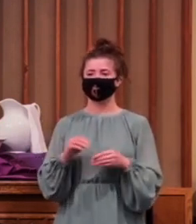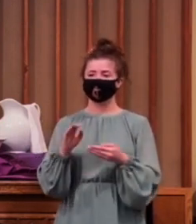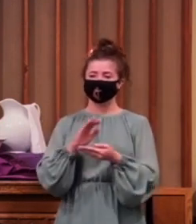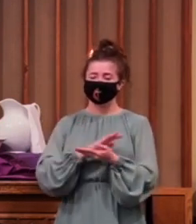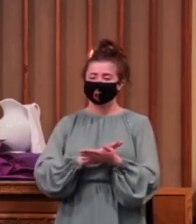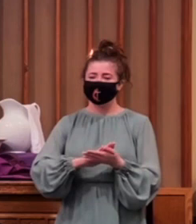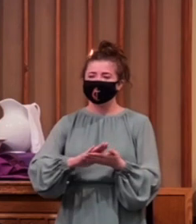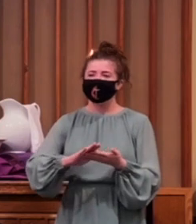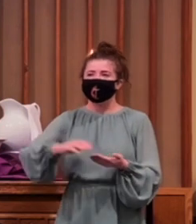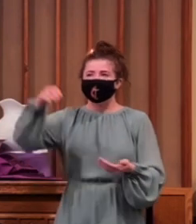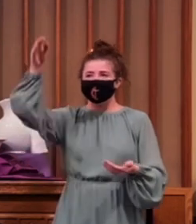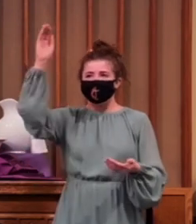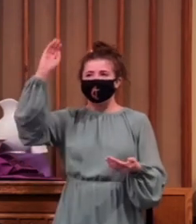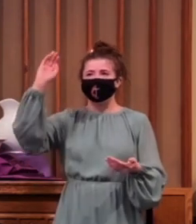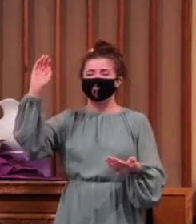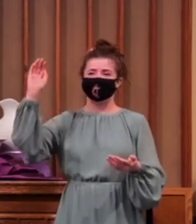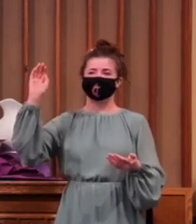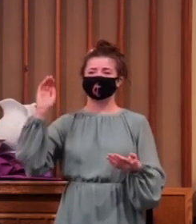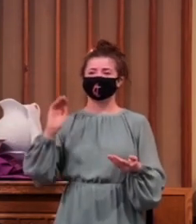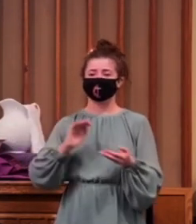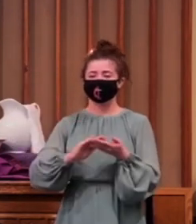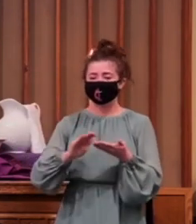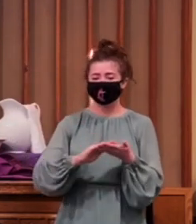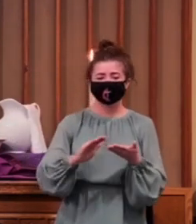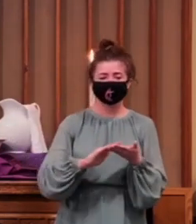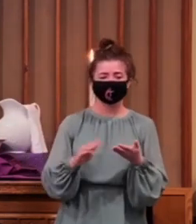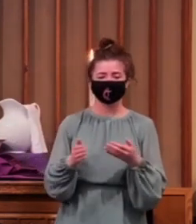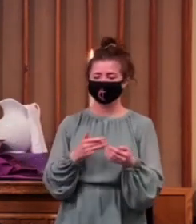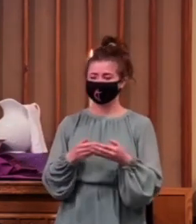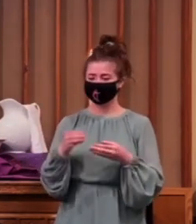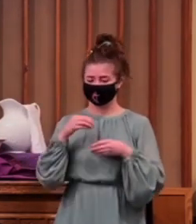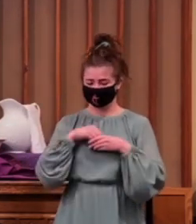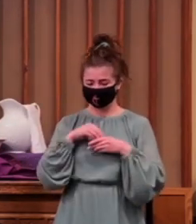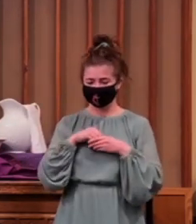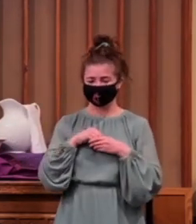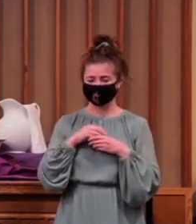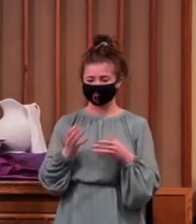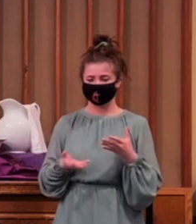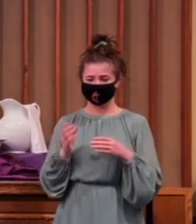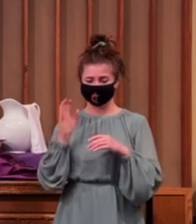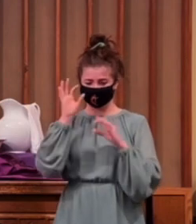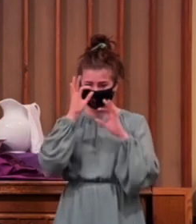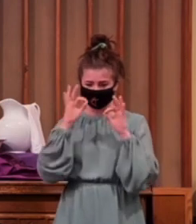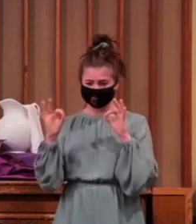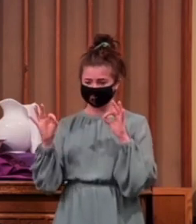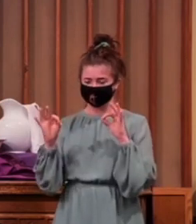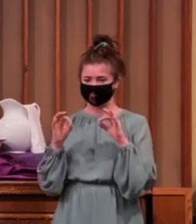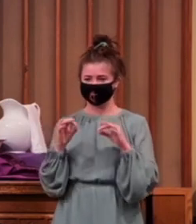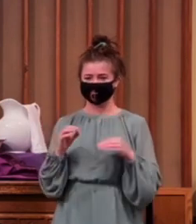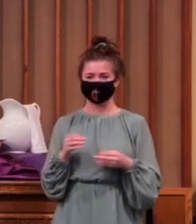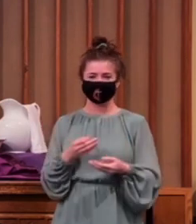God, clear away anything in us that might distract. Clear away anything in us that might